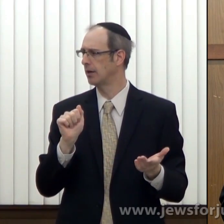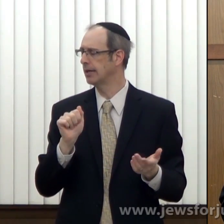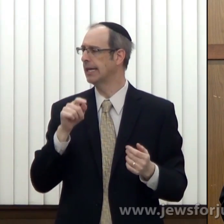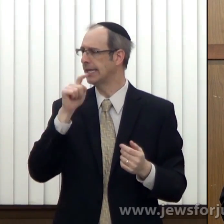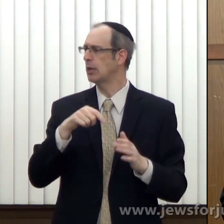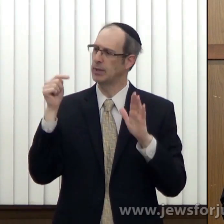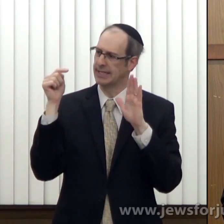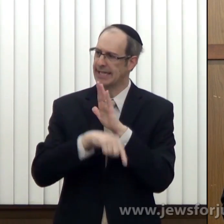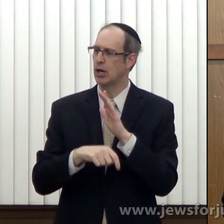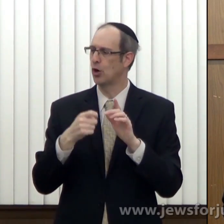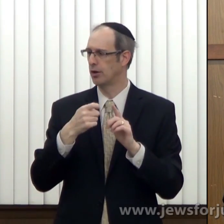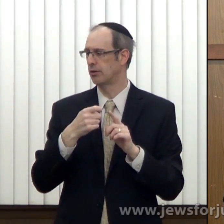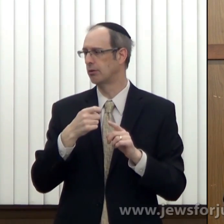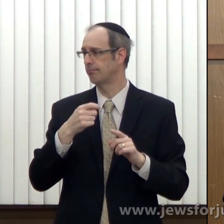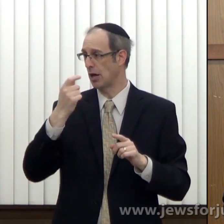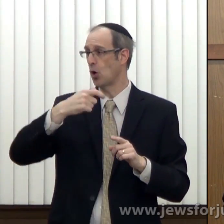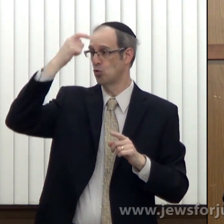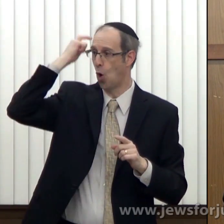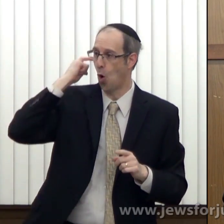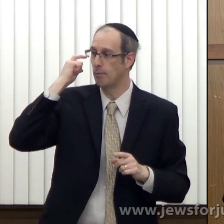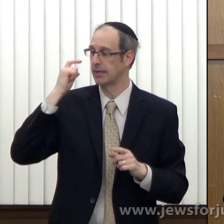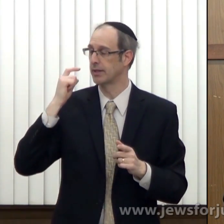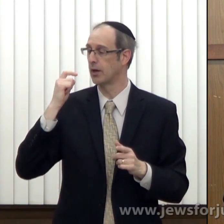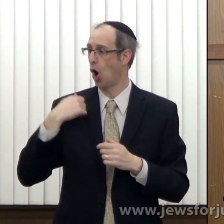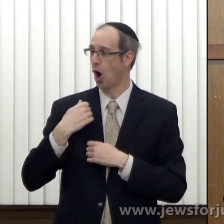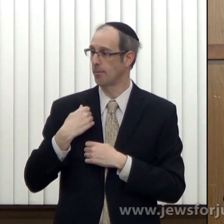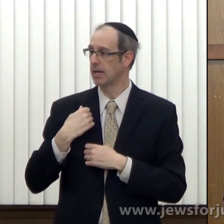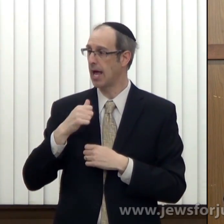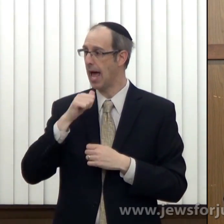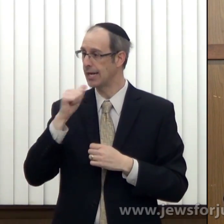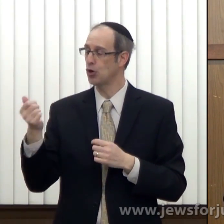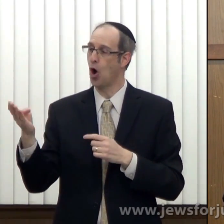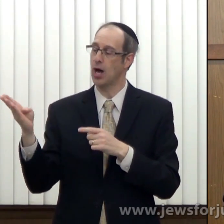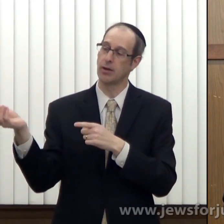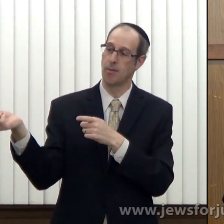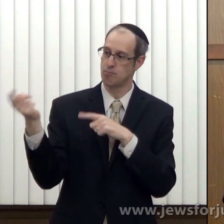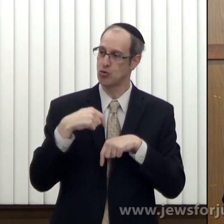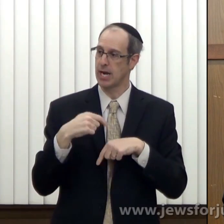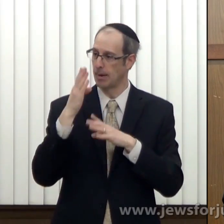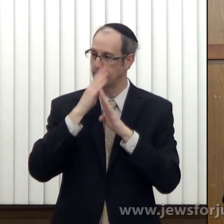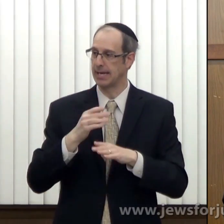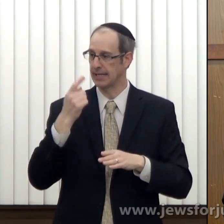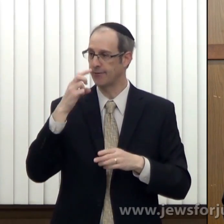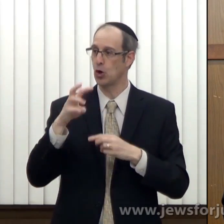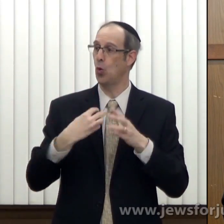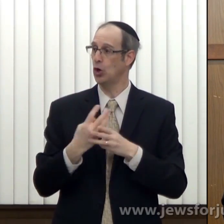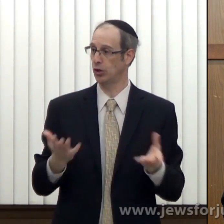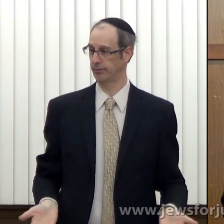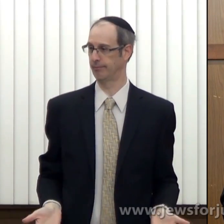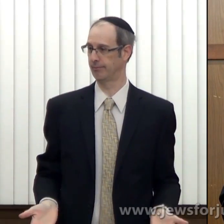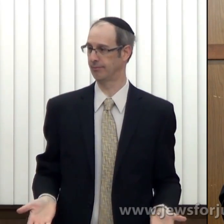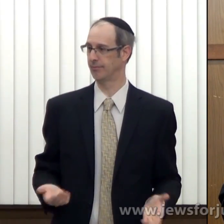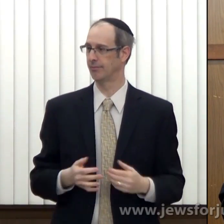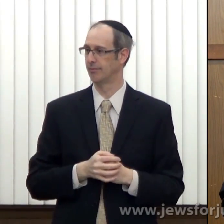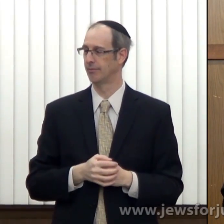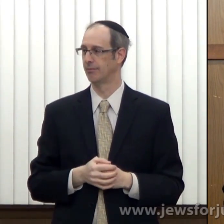was killed by the Romans and did not bring peace to the world.